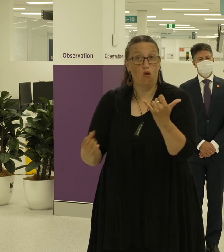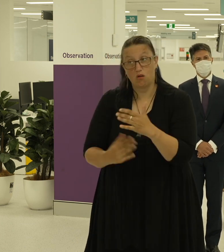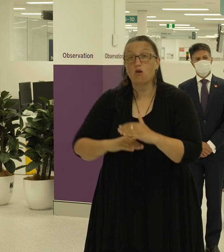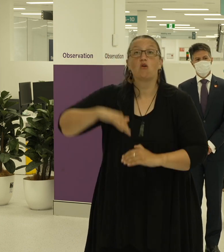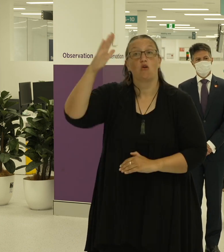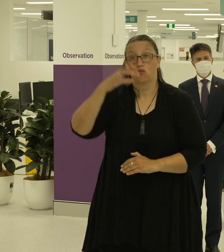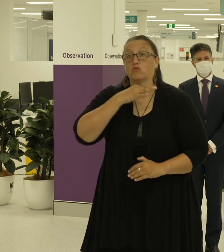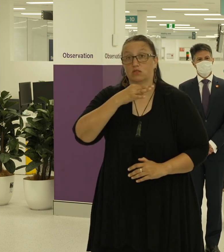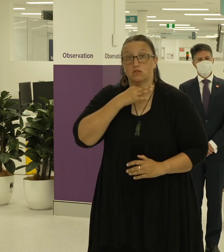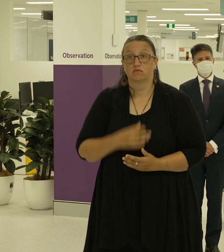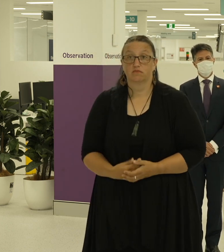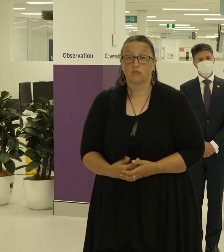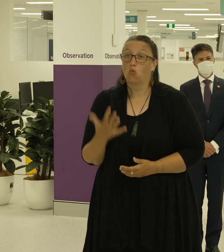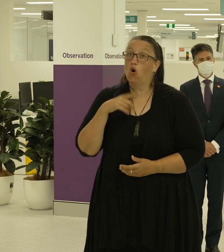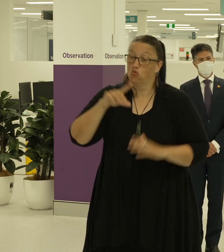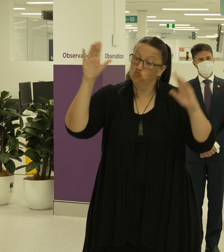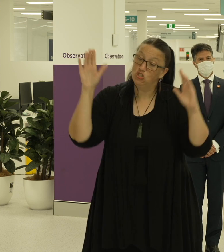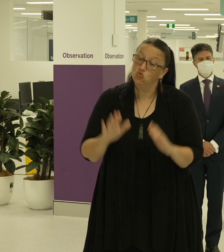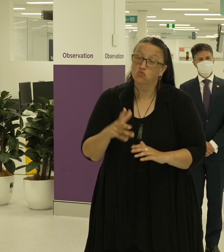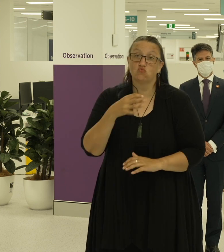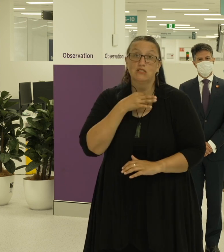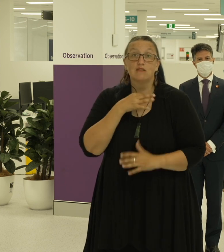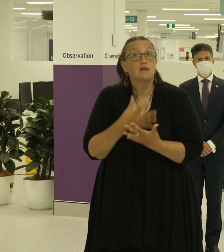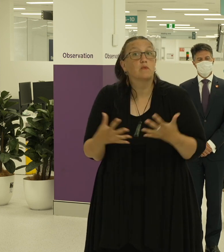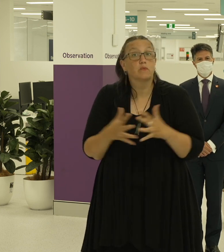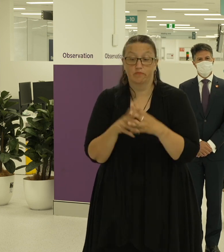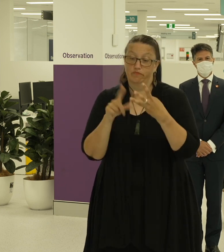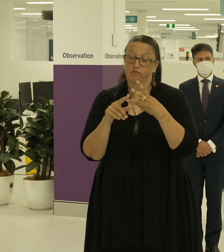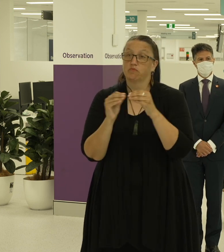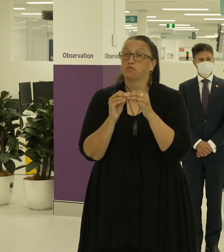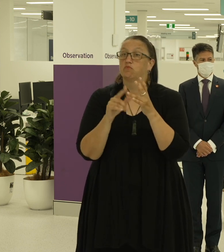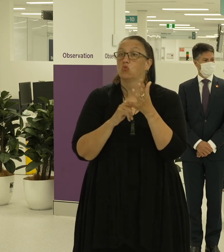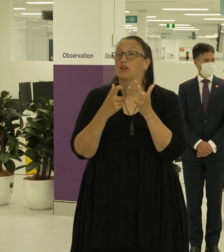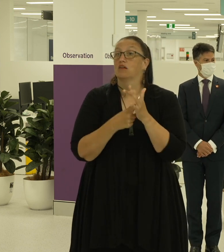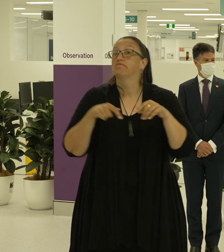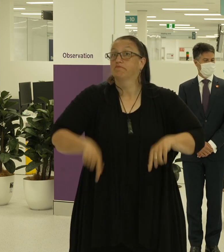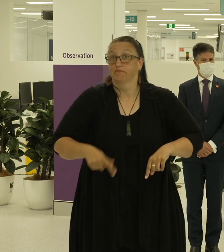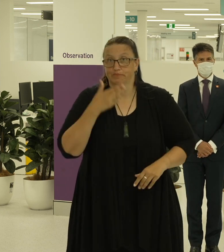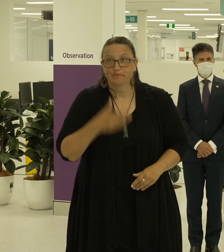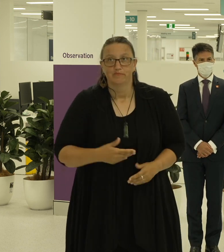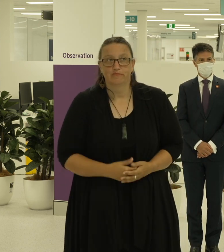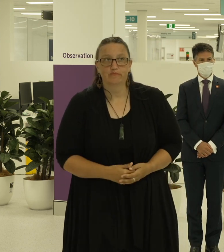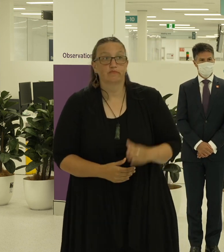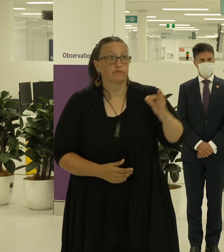risk, reduce the risk. Go and get your booster as quickly as possible. Thank you. Questions? Minister,